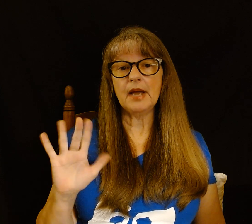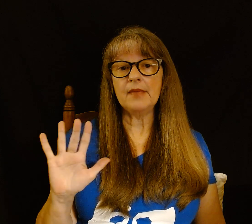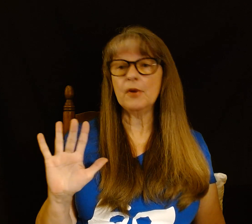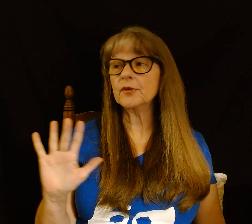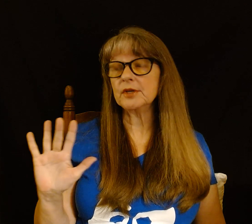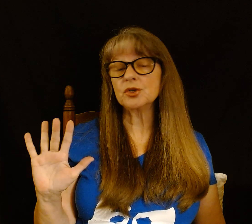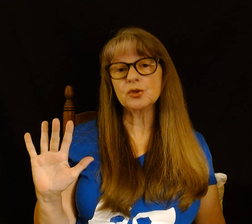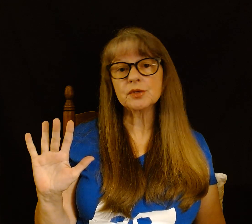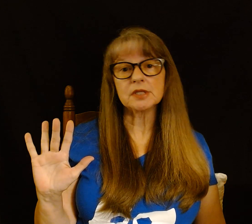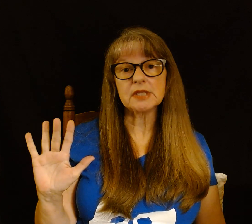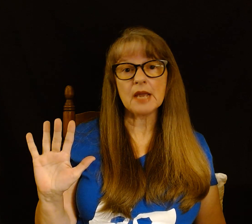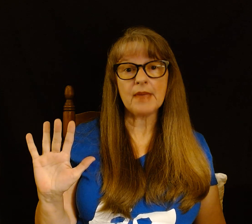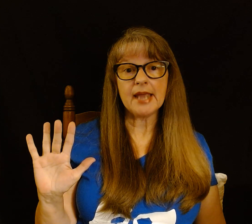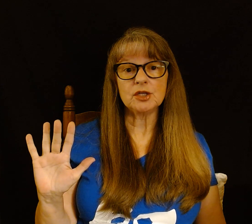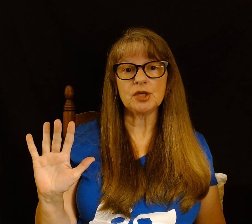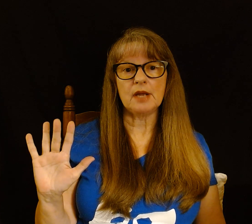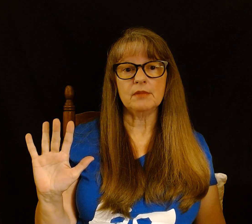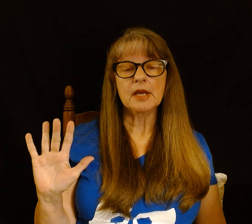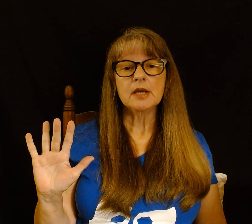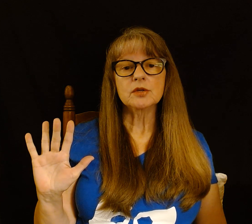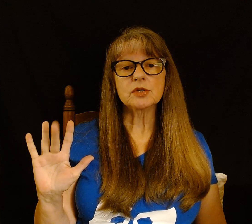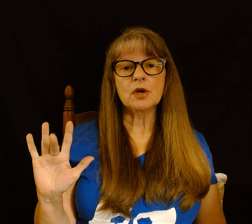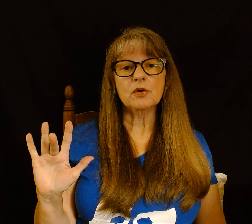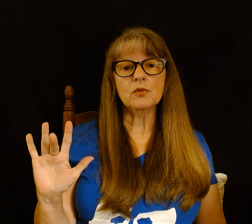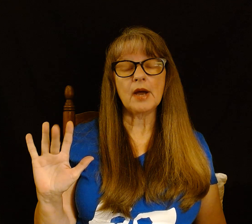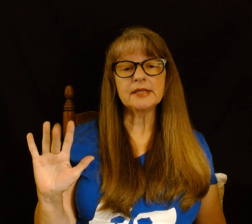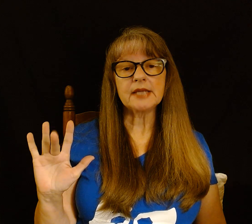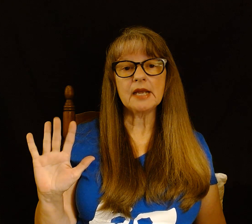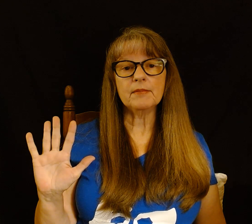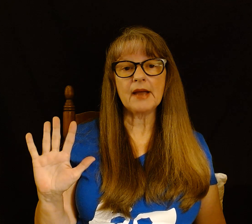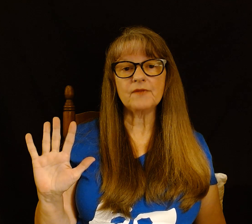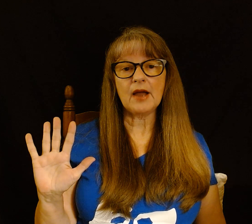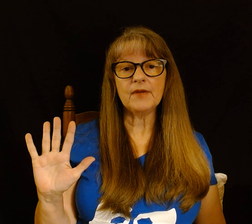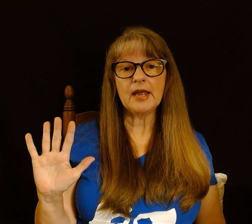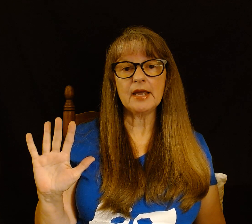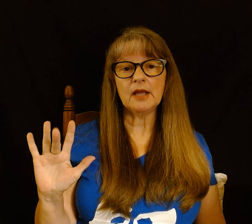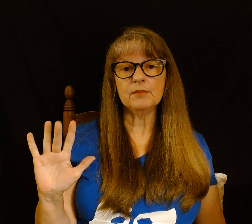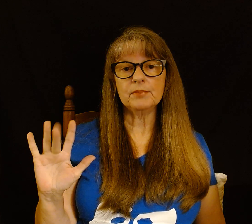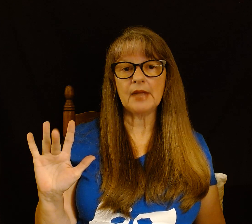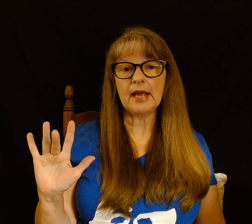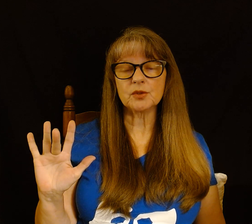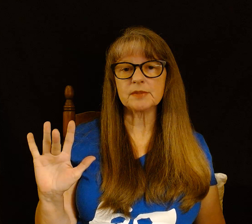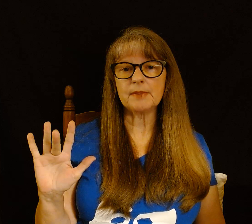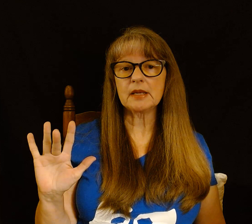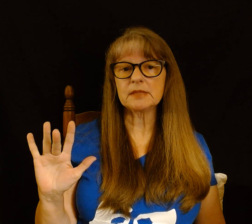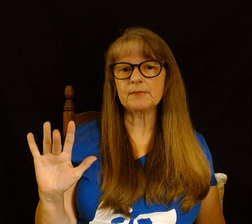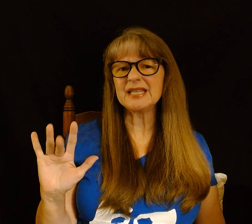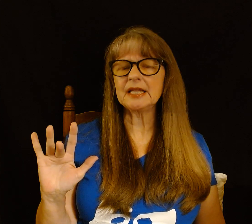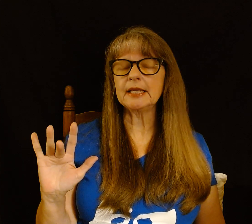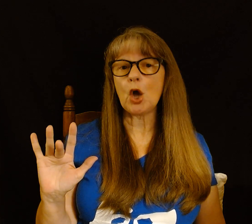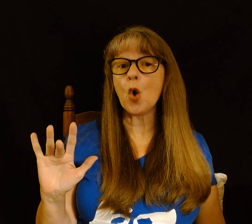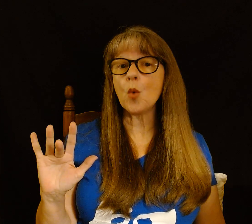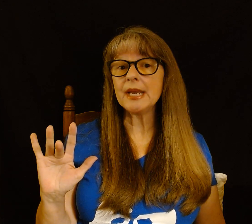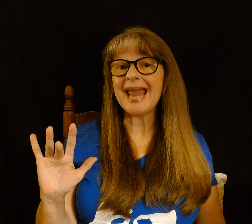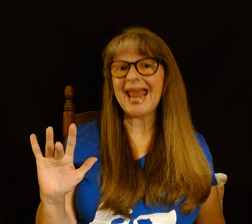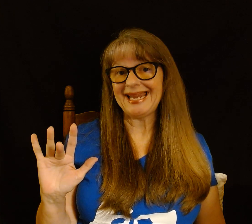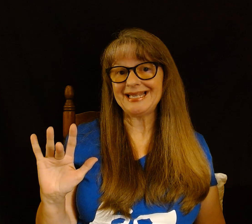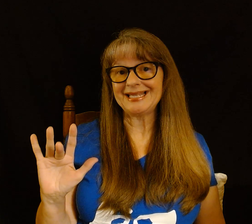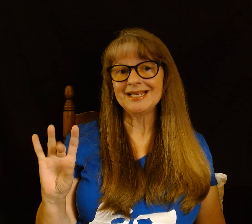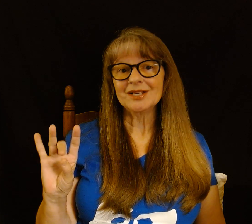both of these use the same hand shape. So I take my five hand and put out, so it's basically an open eight. So this